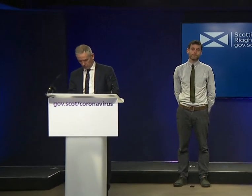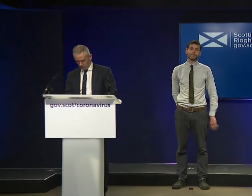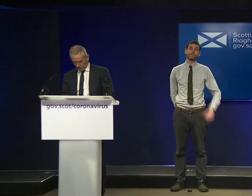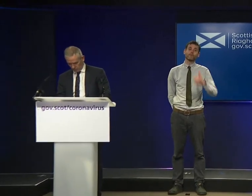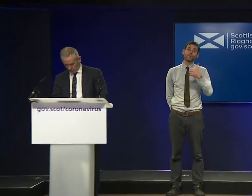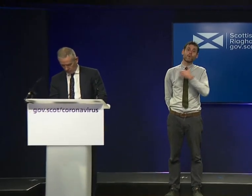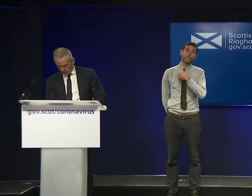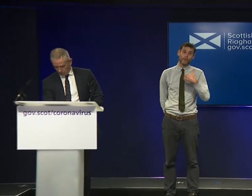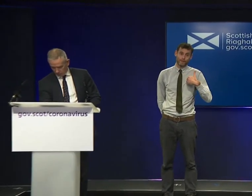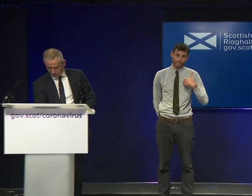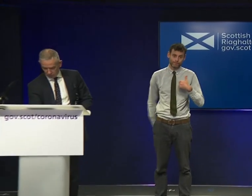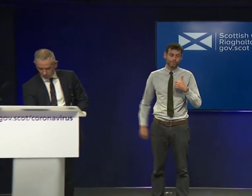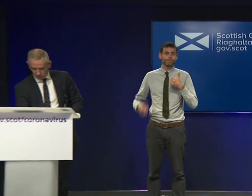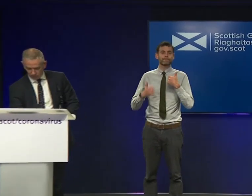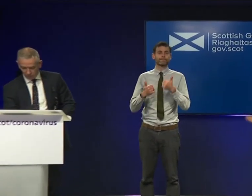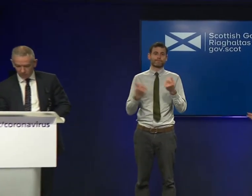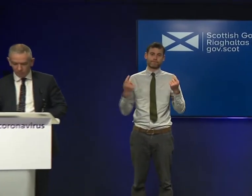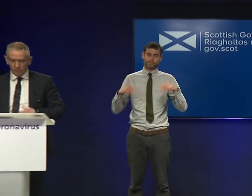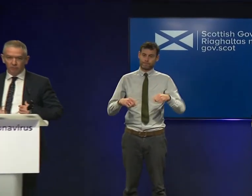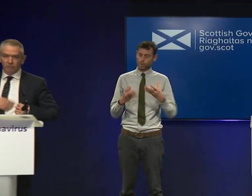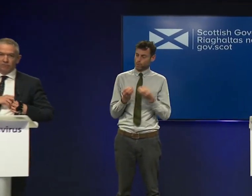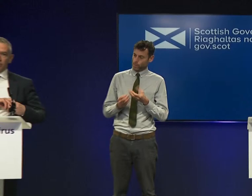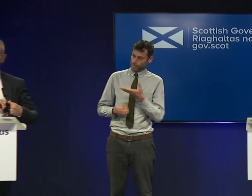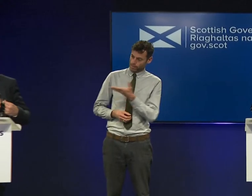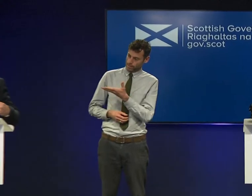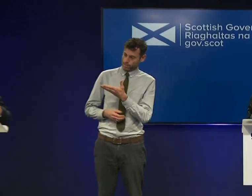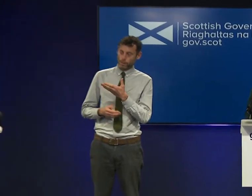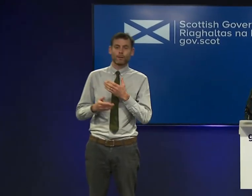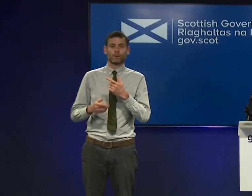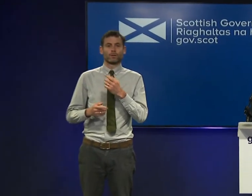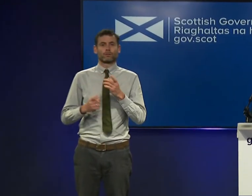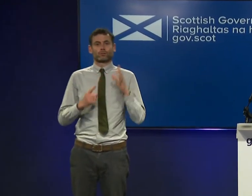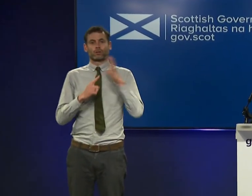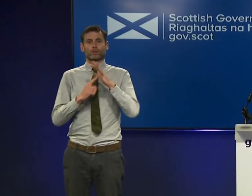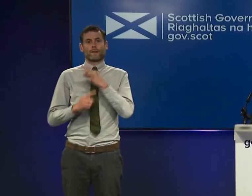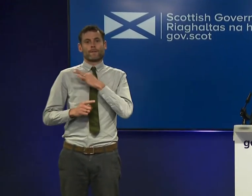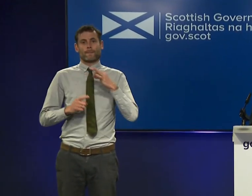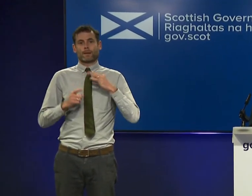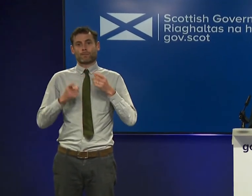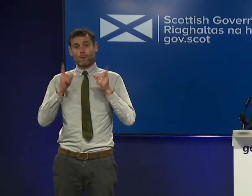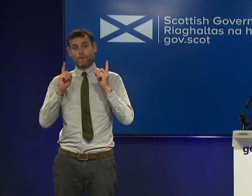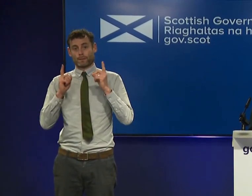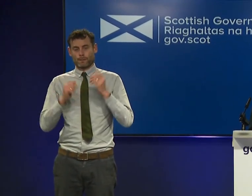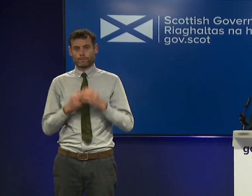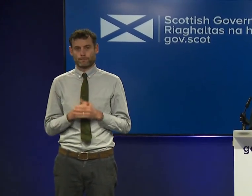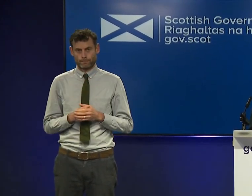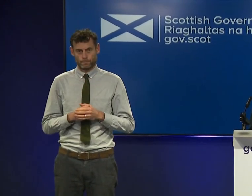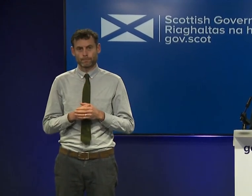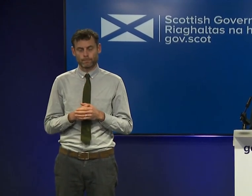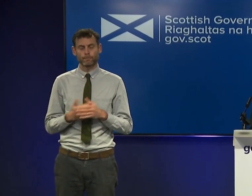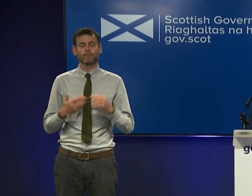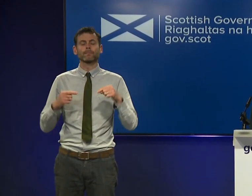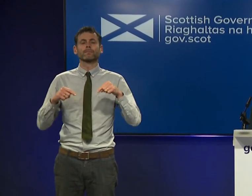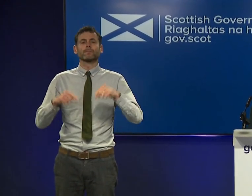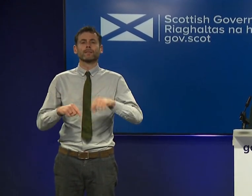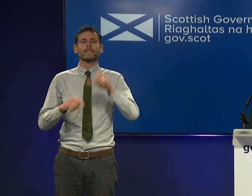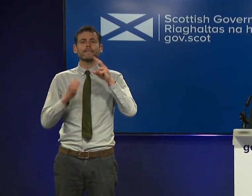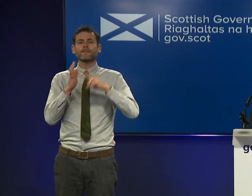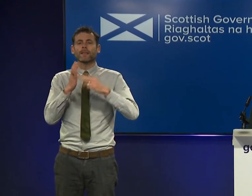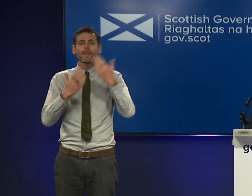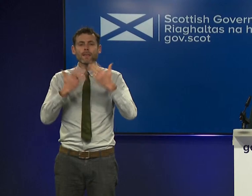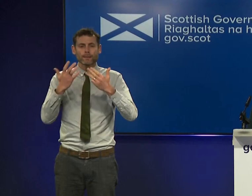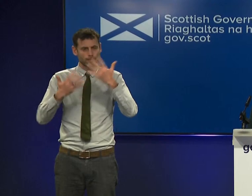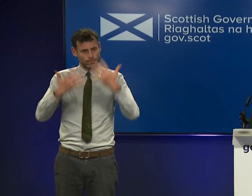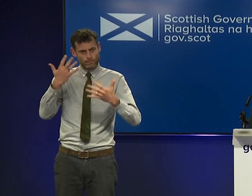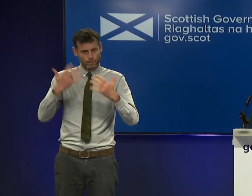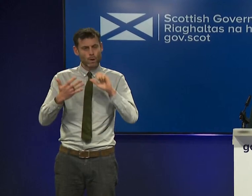Good morning. I'm joined here today, as you can see, by the Chief Medical Officer. Now, today's full COVID statistics will be